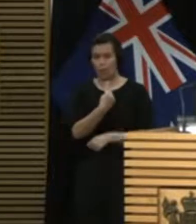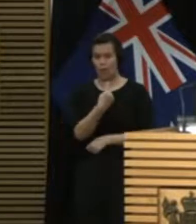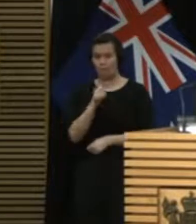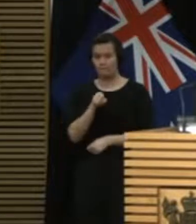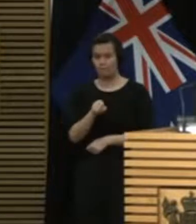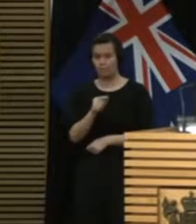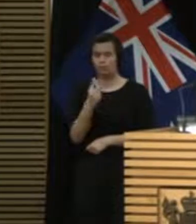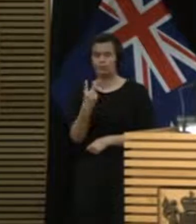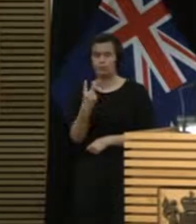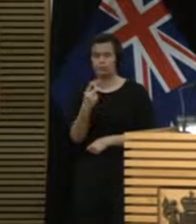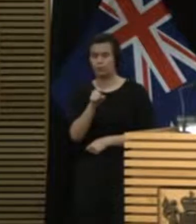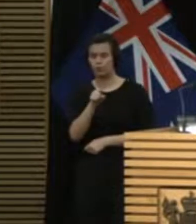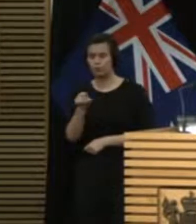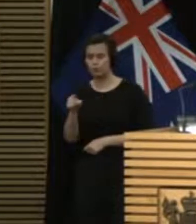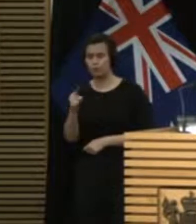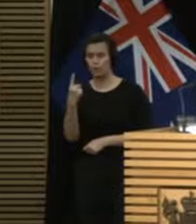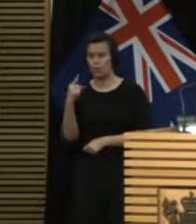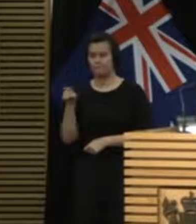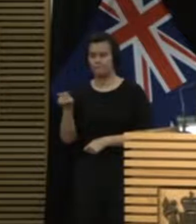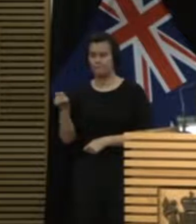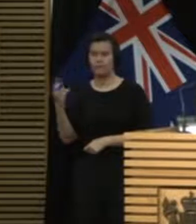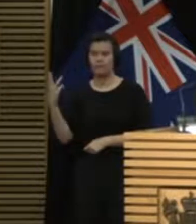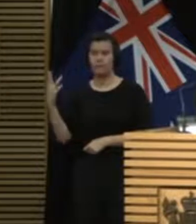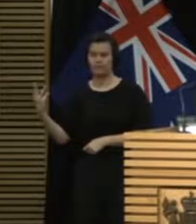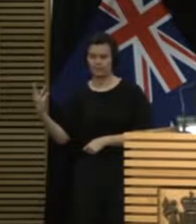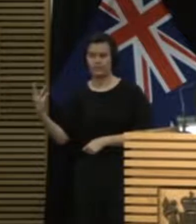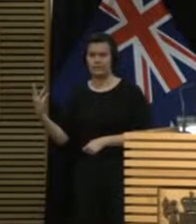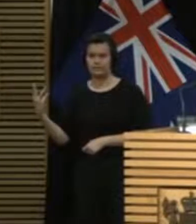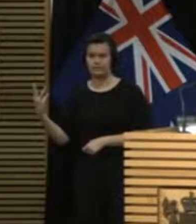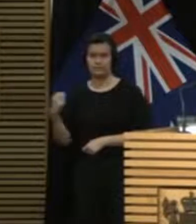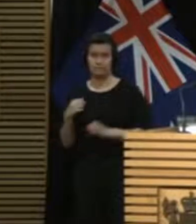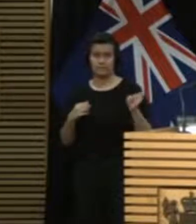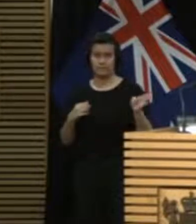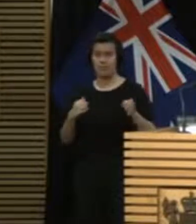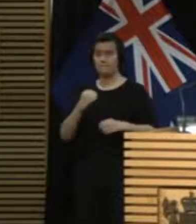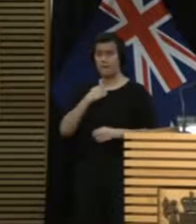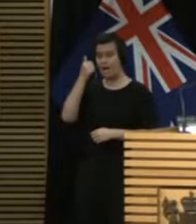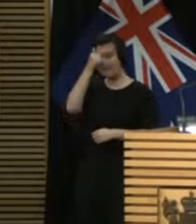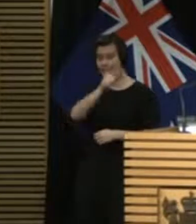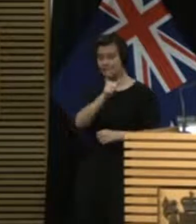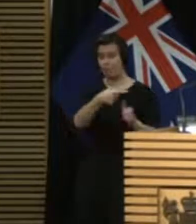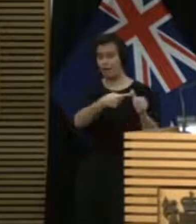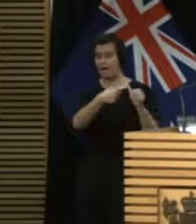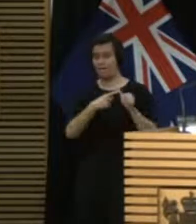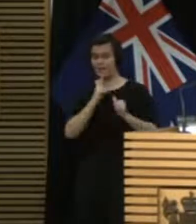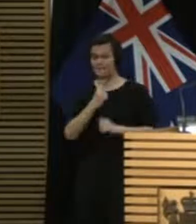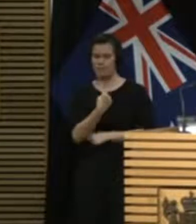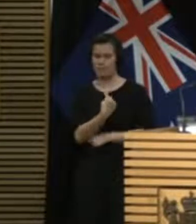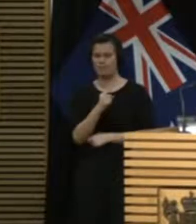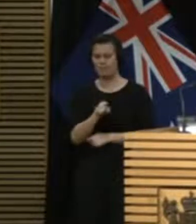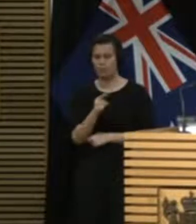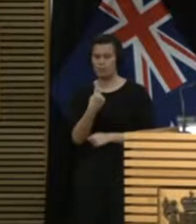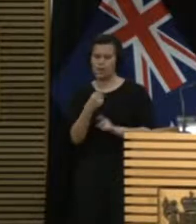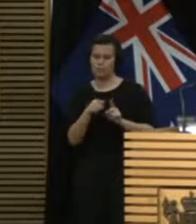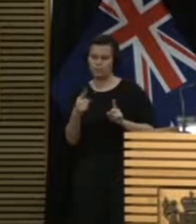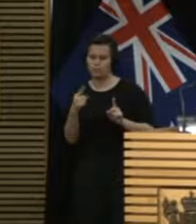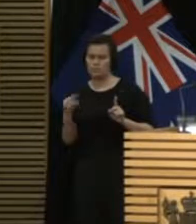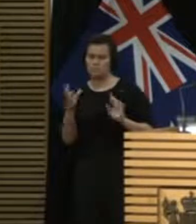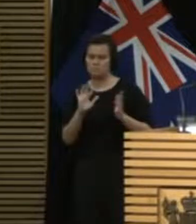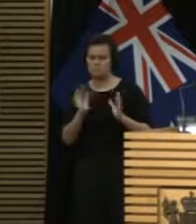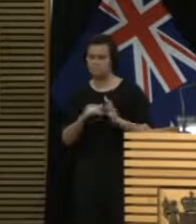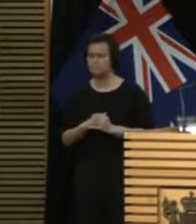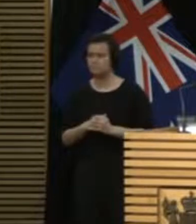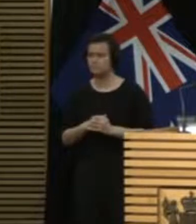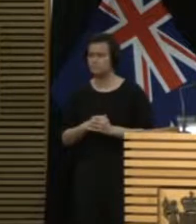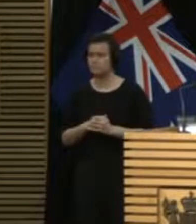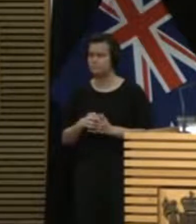Rodney's on the 5-day rolling average, more between 1.1 and 1.2. Yeah. The Cabinet's clearly made decisions on what's happening next with